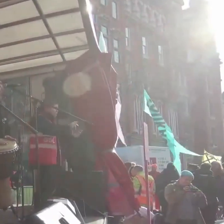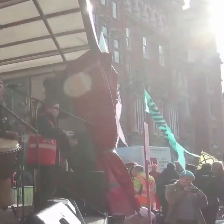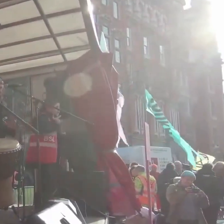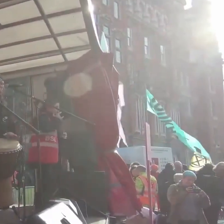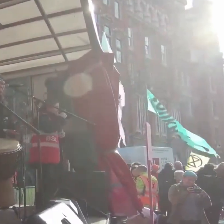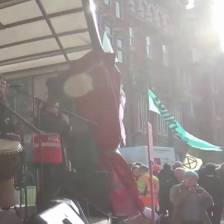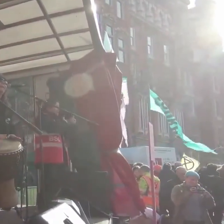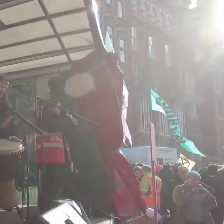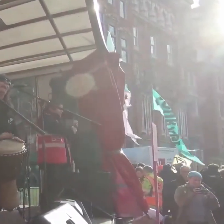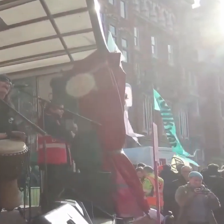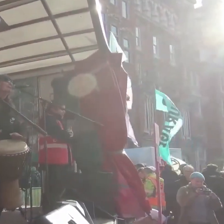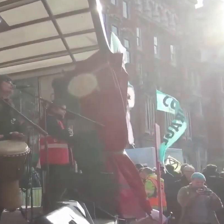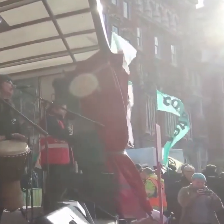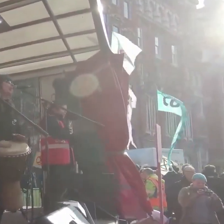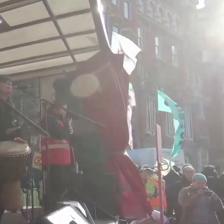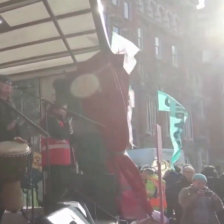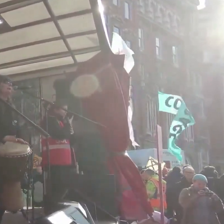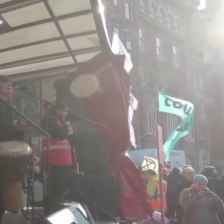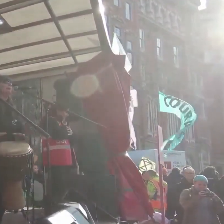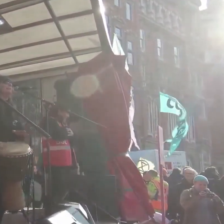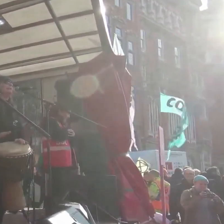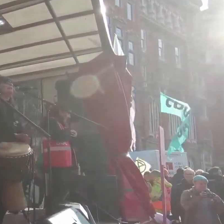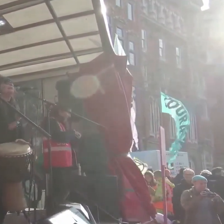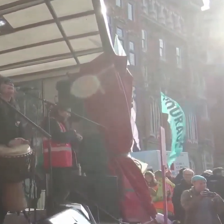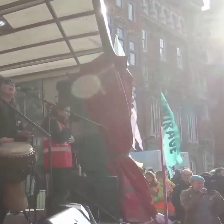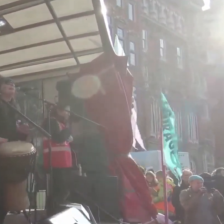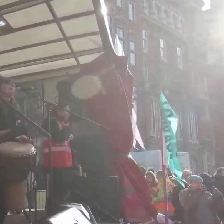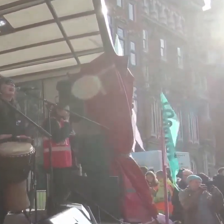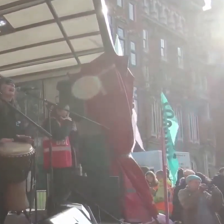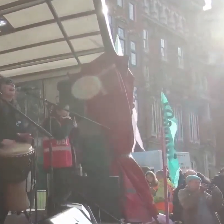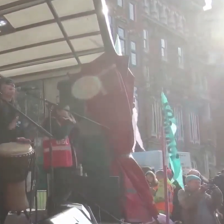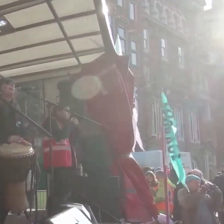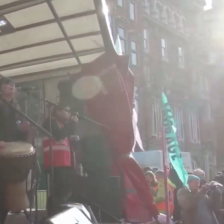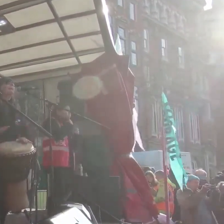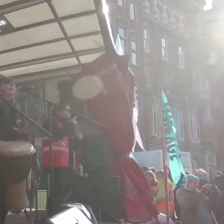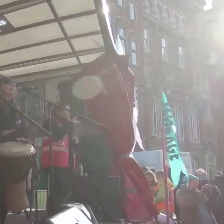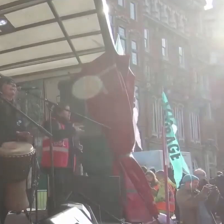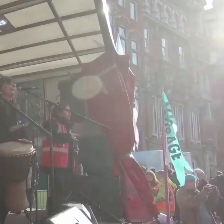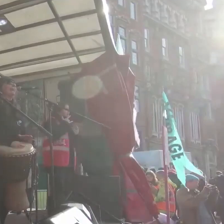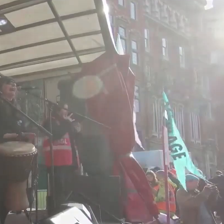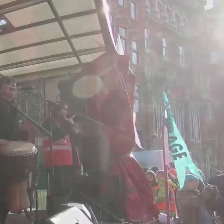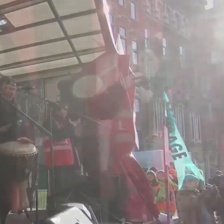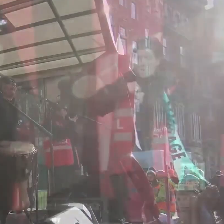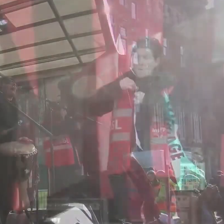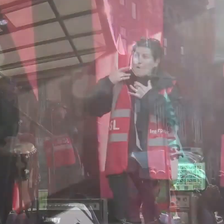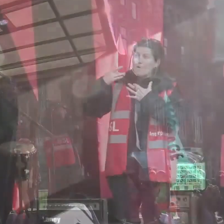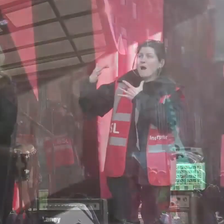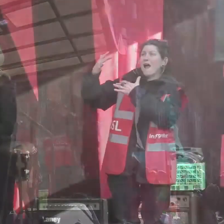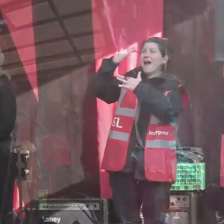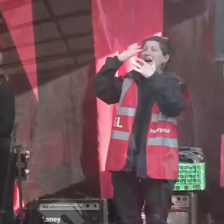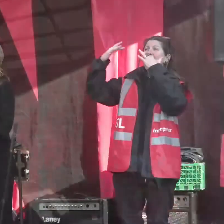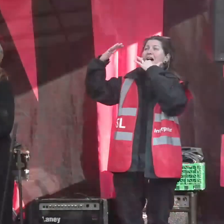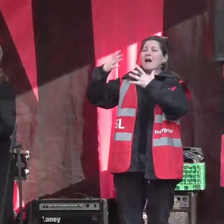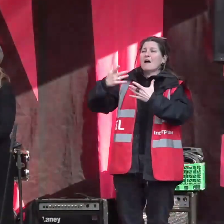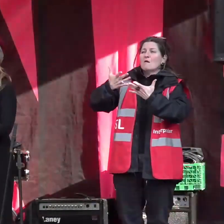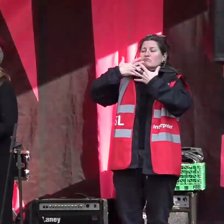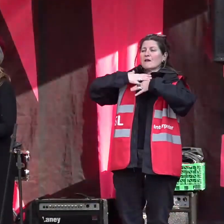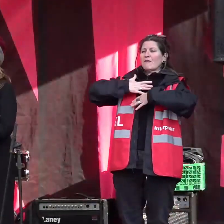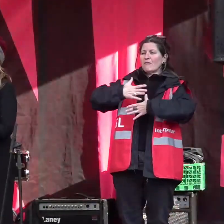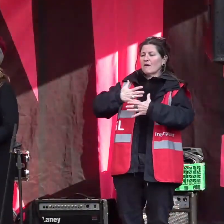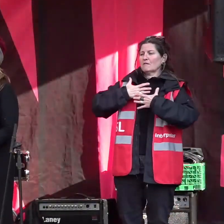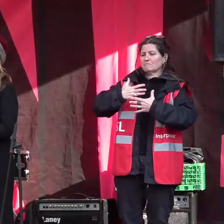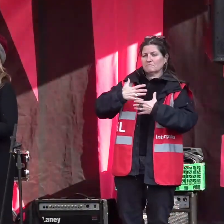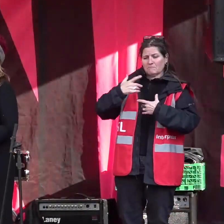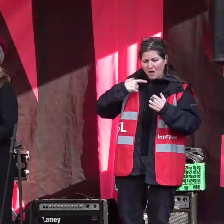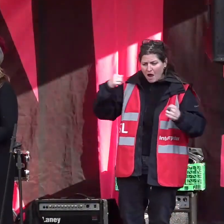that grows in the flesh I'm weaving. Life that flows in the air I'm breathing.